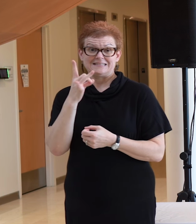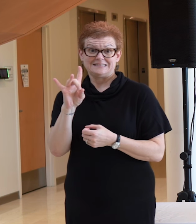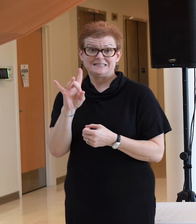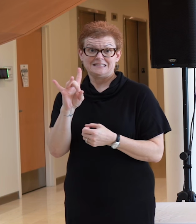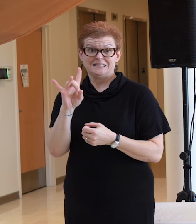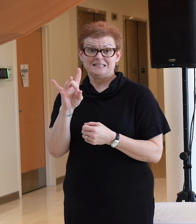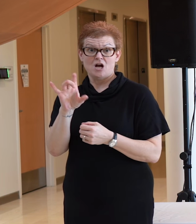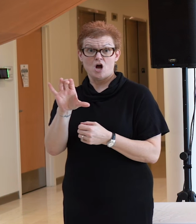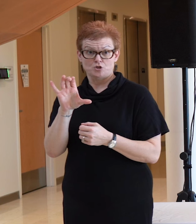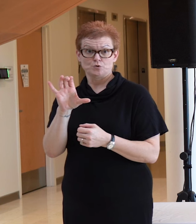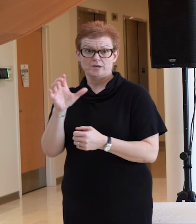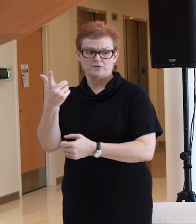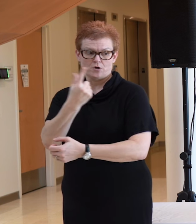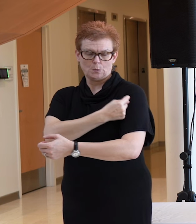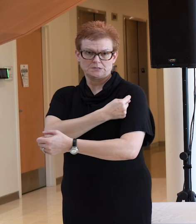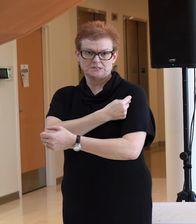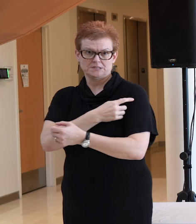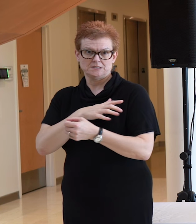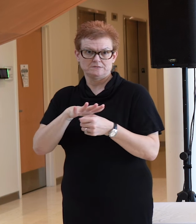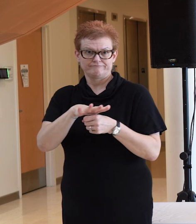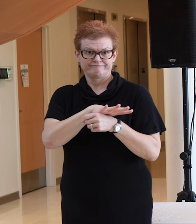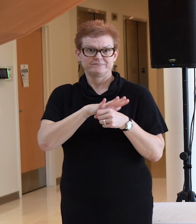doses to our residents of the jail.